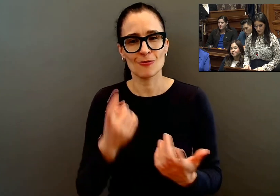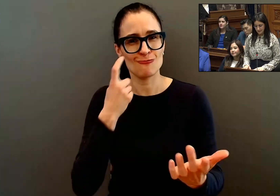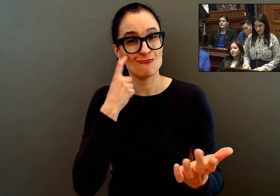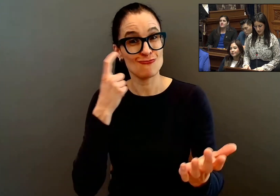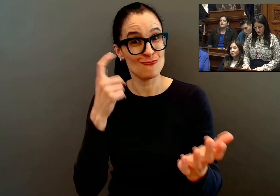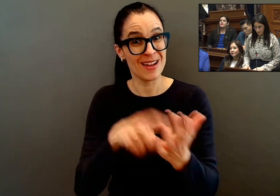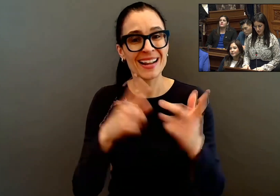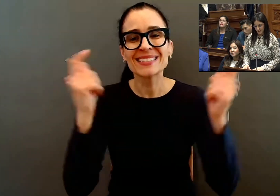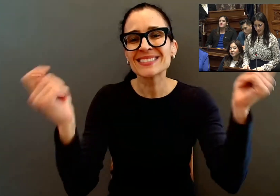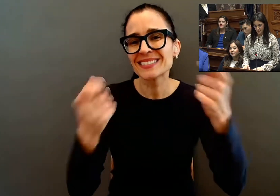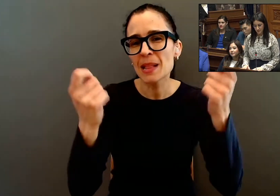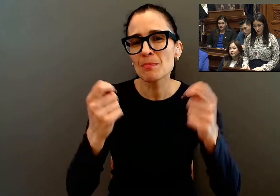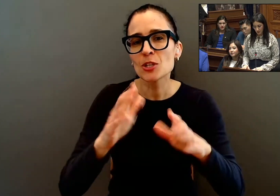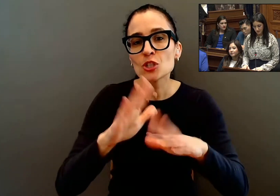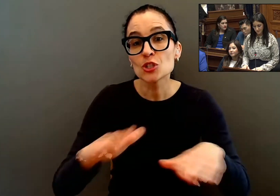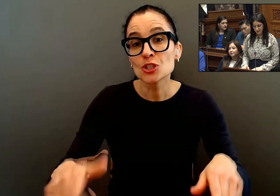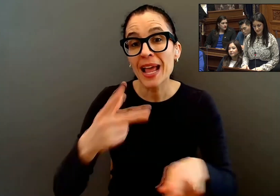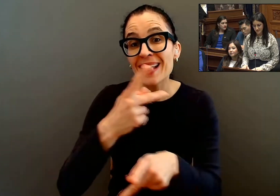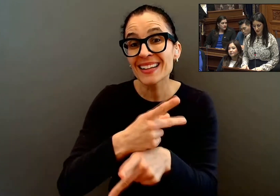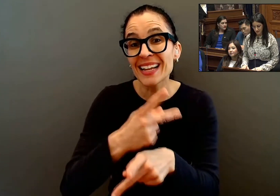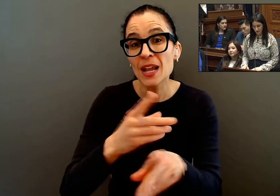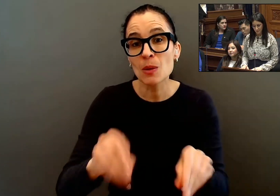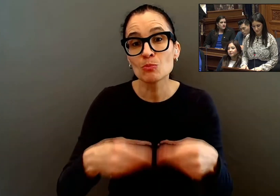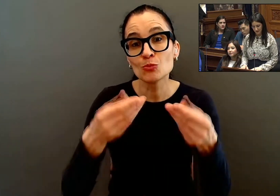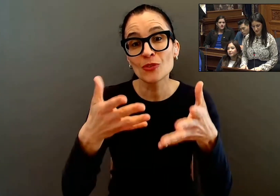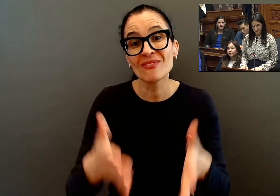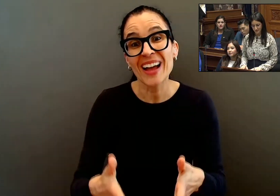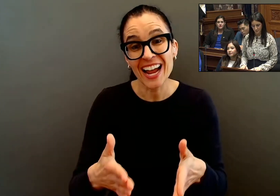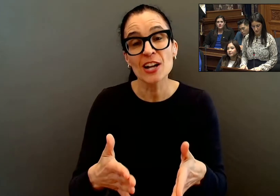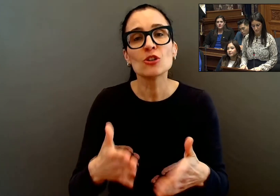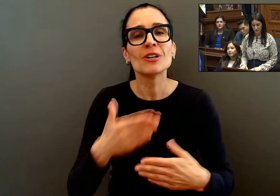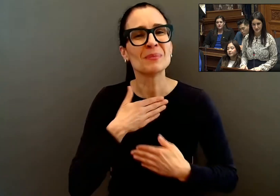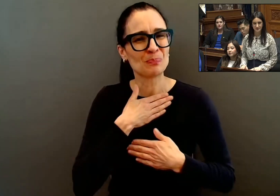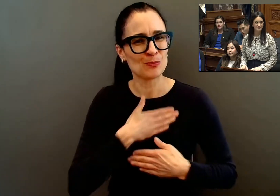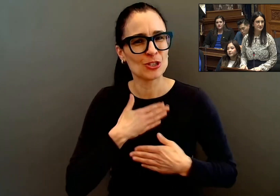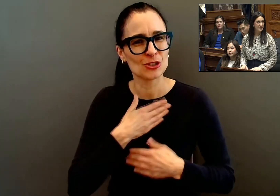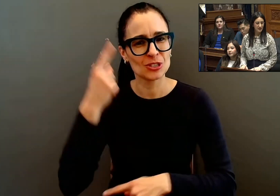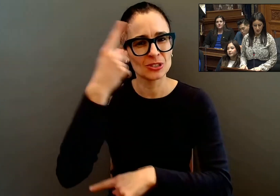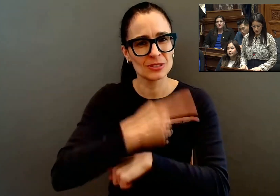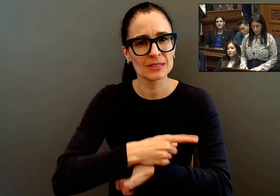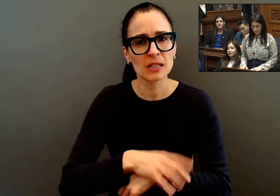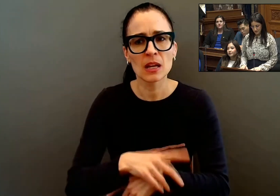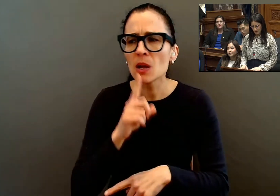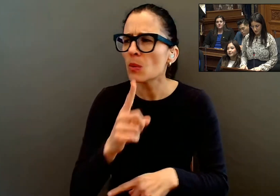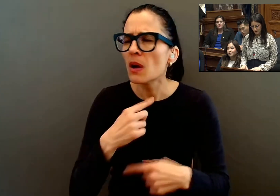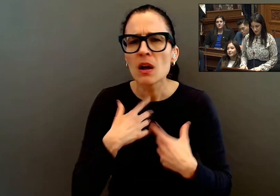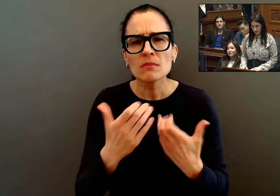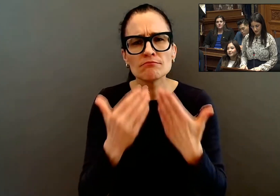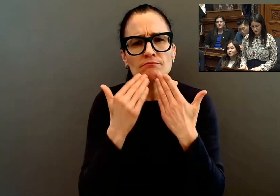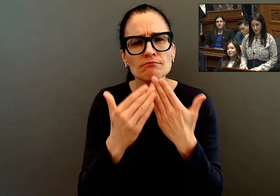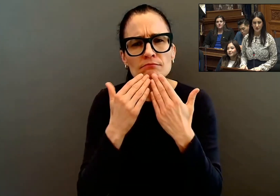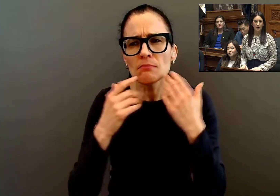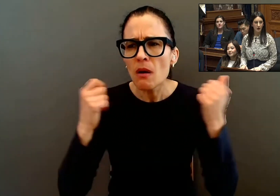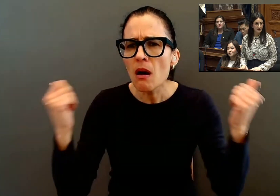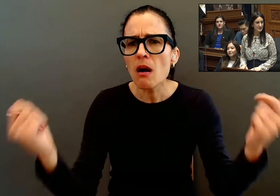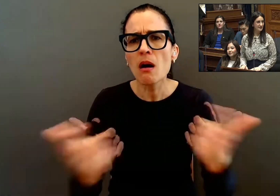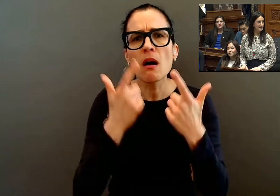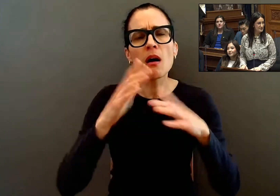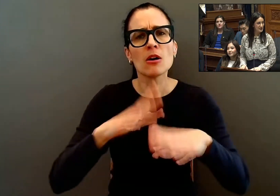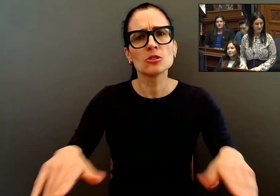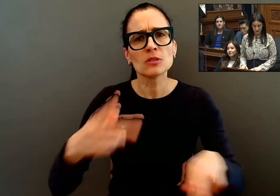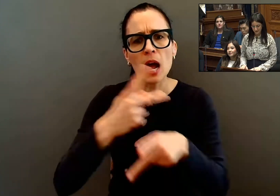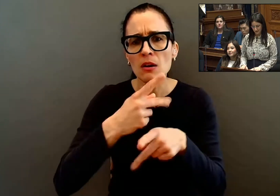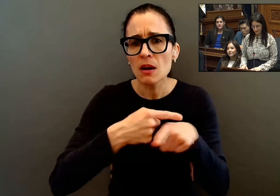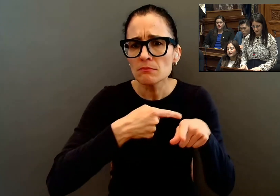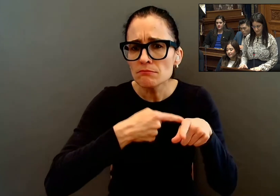I want to say a huge thank you to all of BC's childcare professionals and workforce. Early childhood educators are the heart of